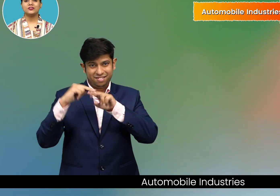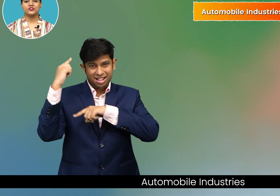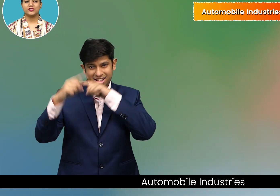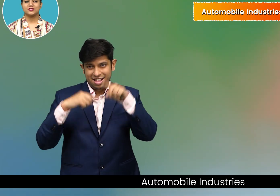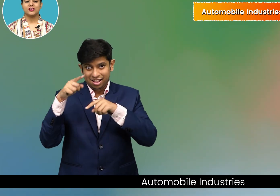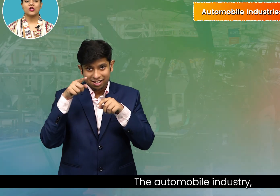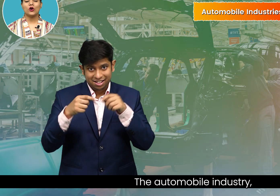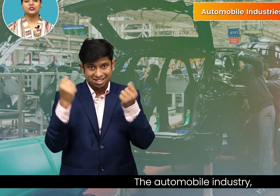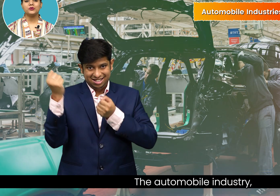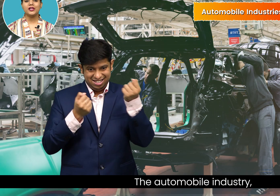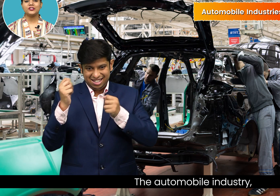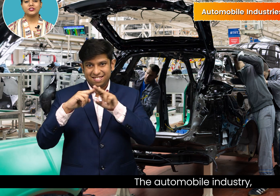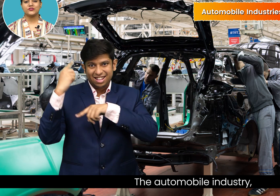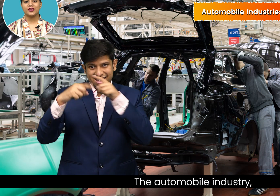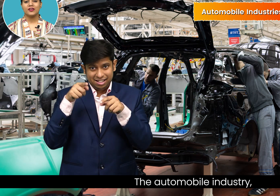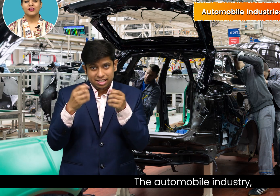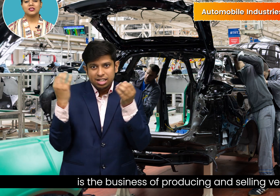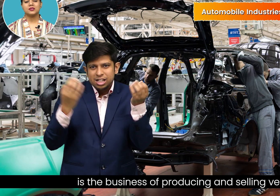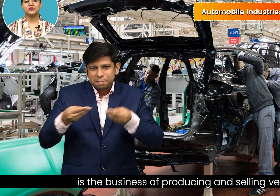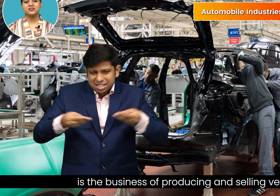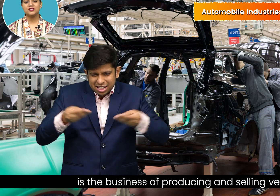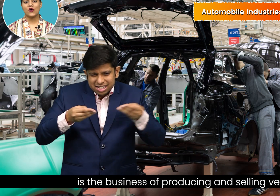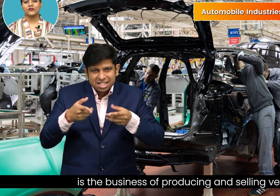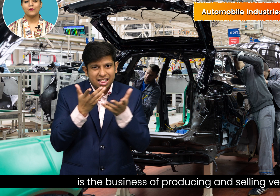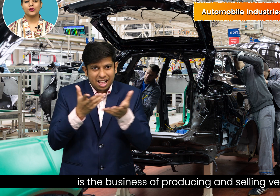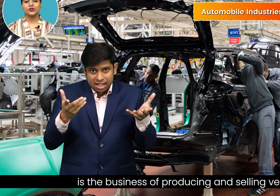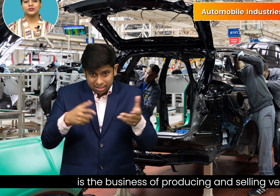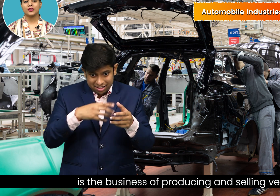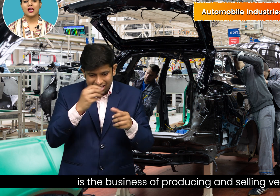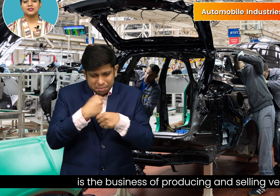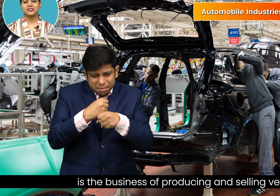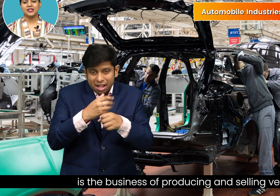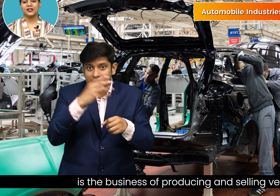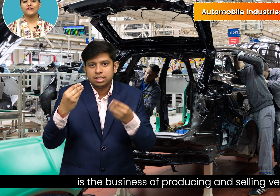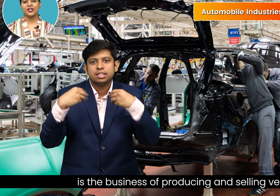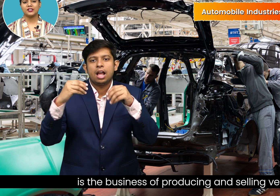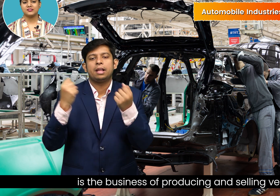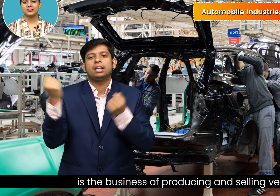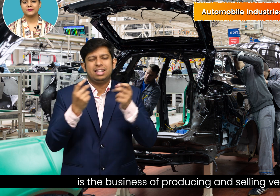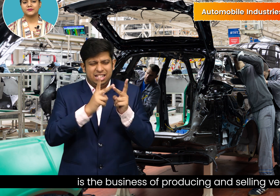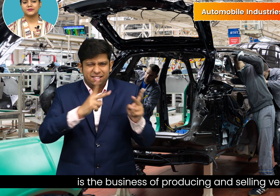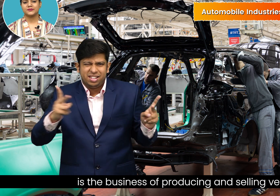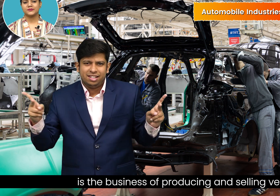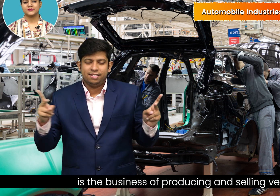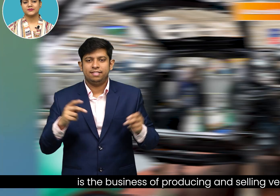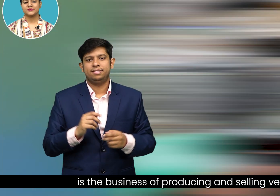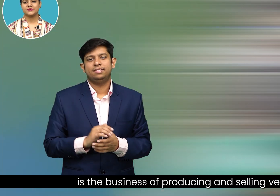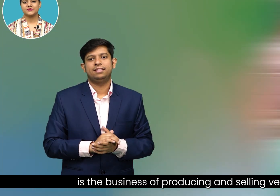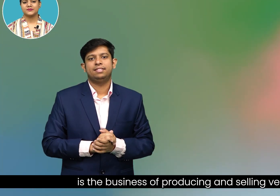Automobile industries. The automobile industry is the business of producing and selling vehicles.